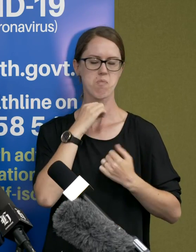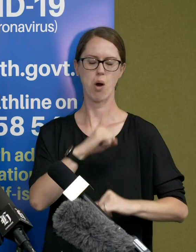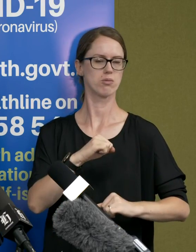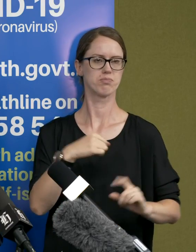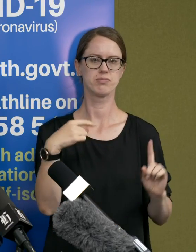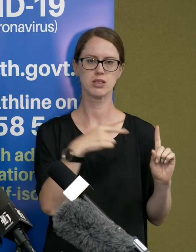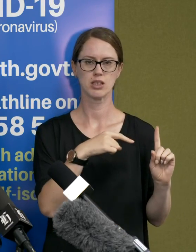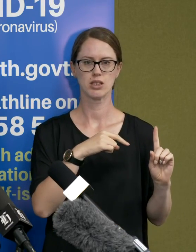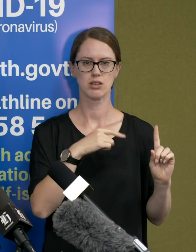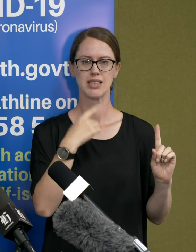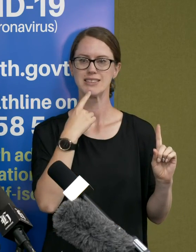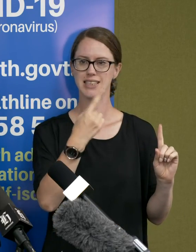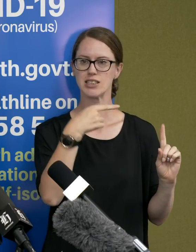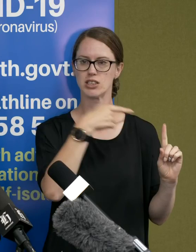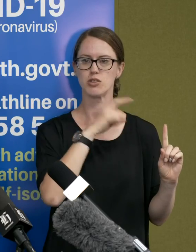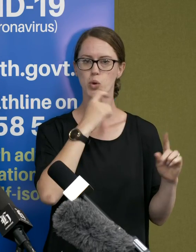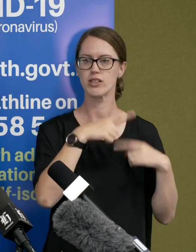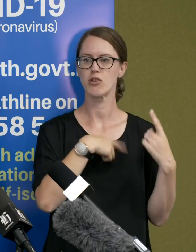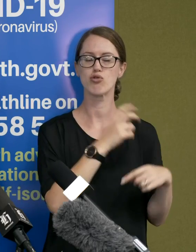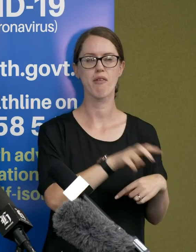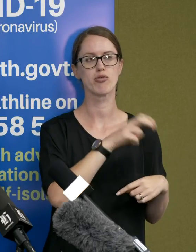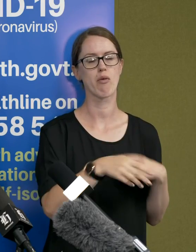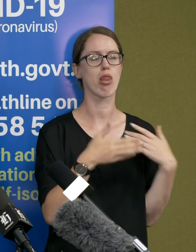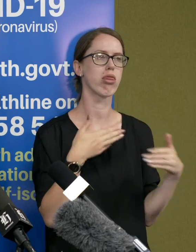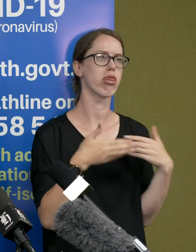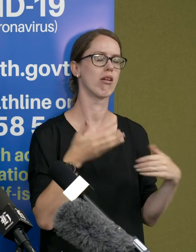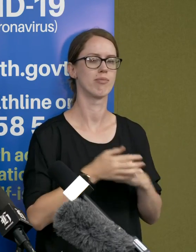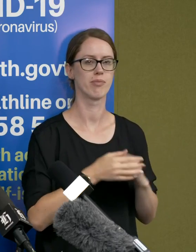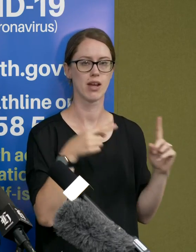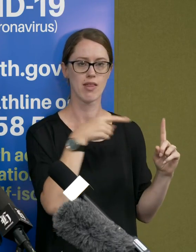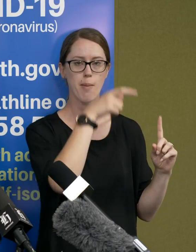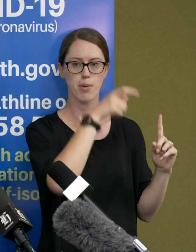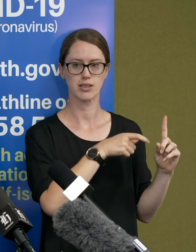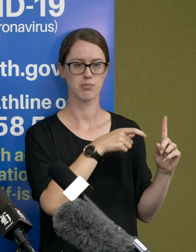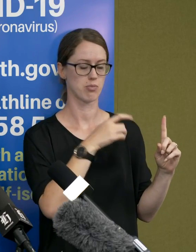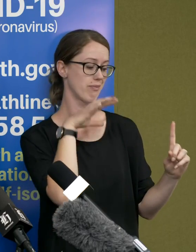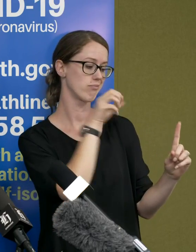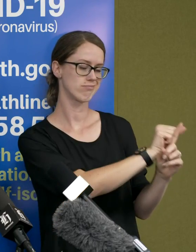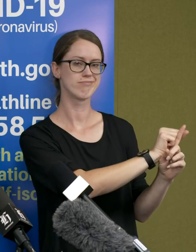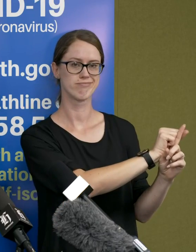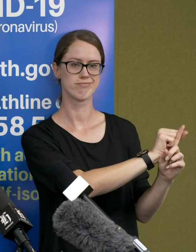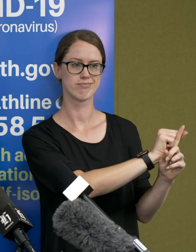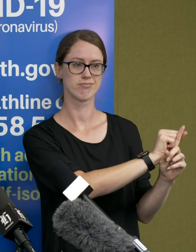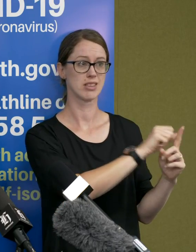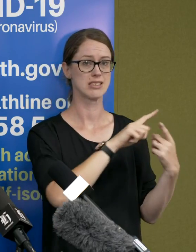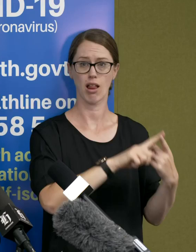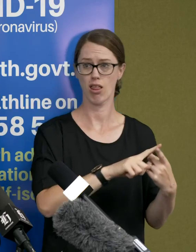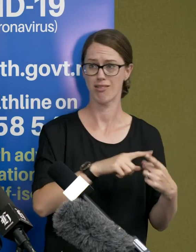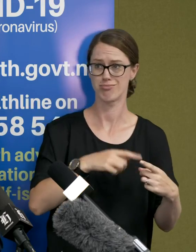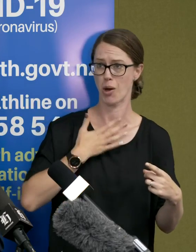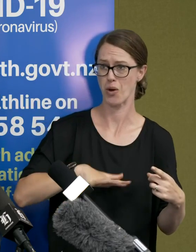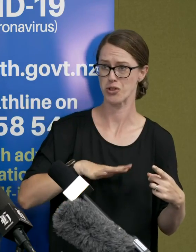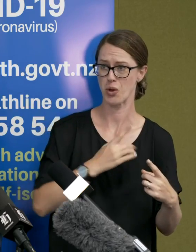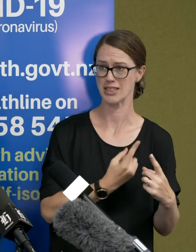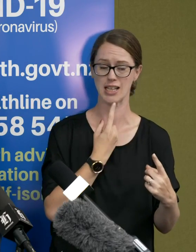2-week period and said that her intention was to continue with her travels. That person has been found and still appears to be unwilling, so